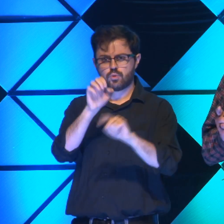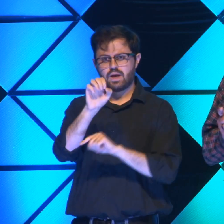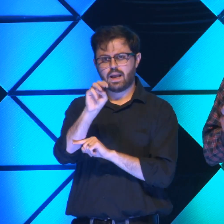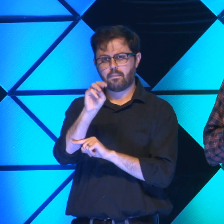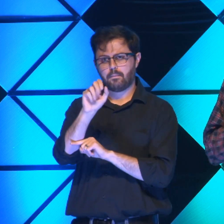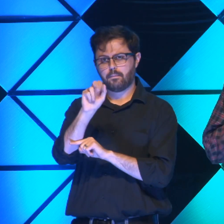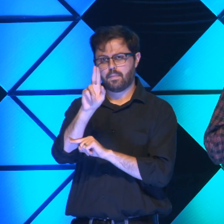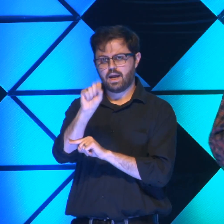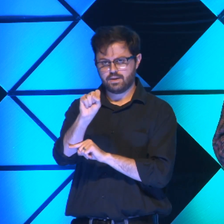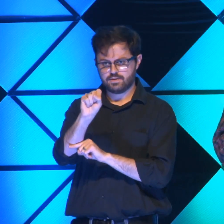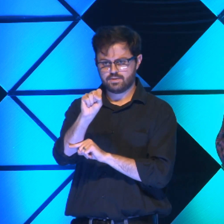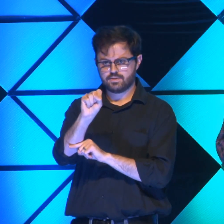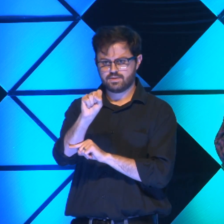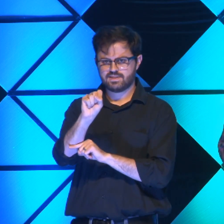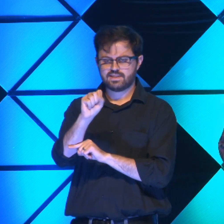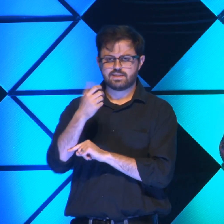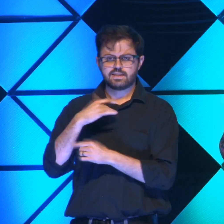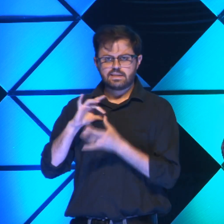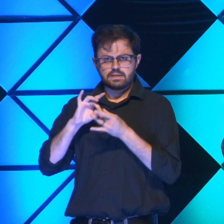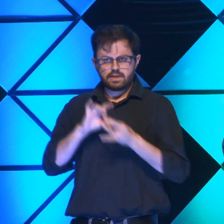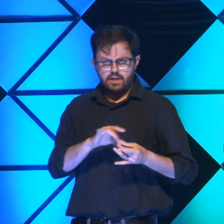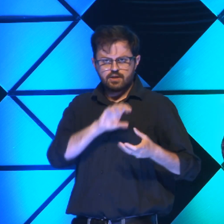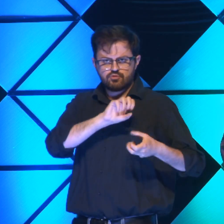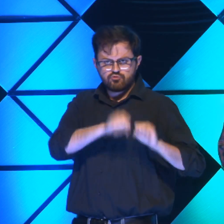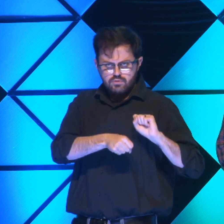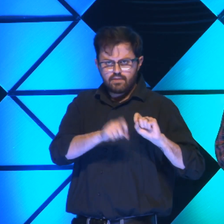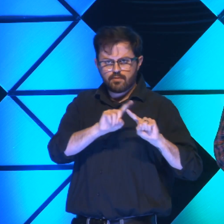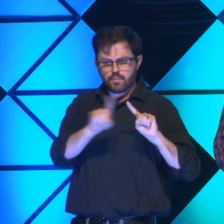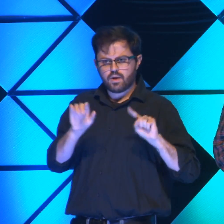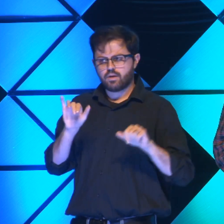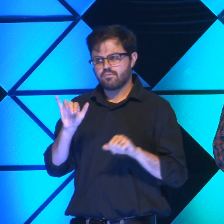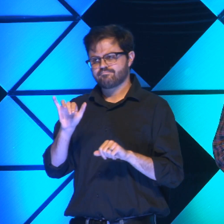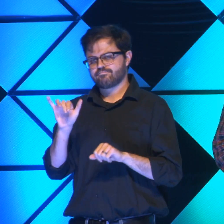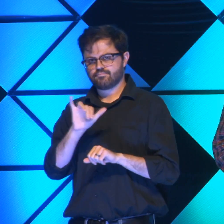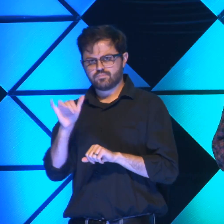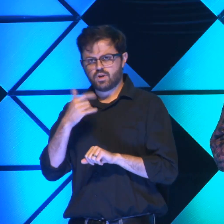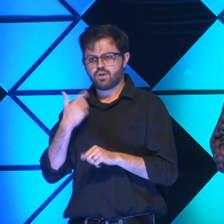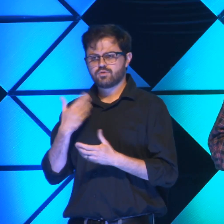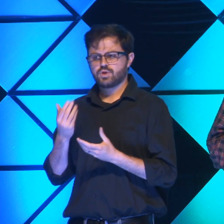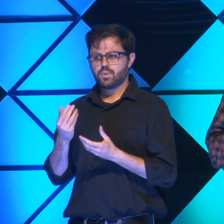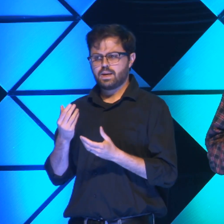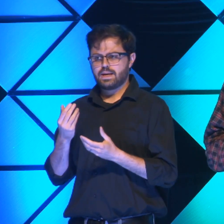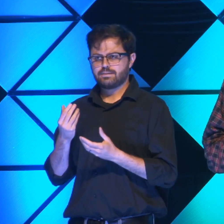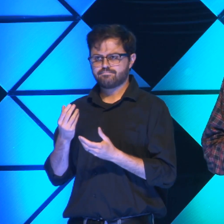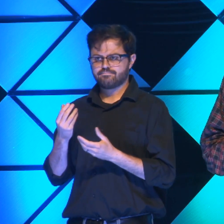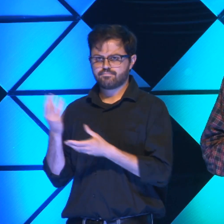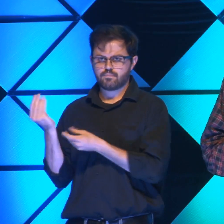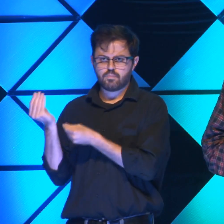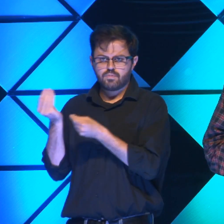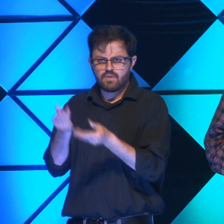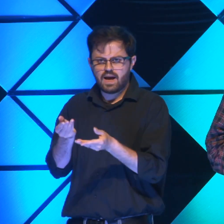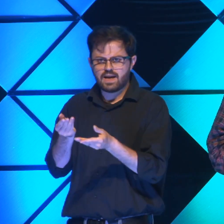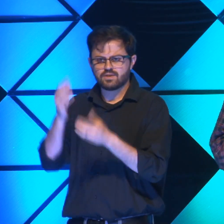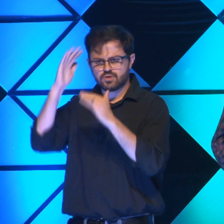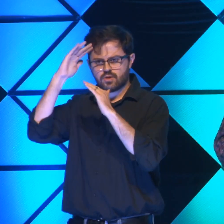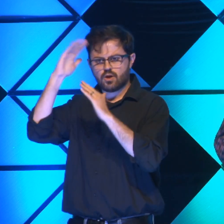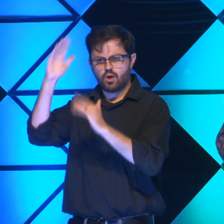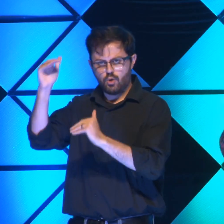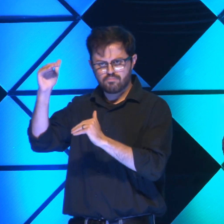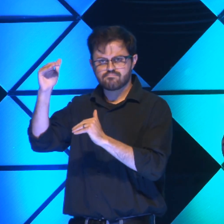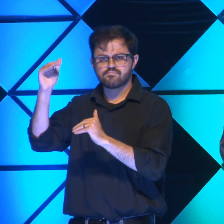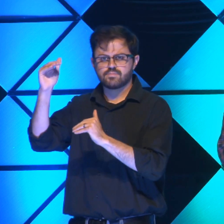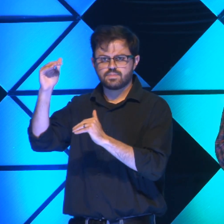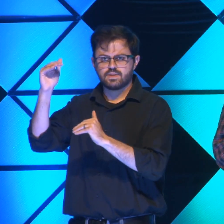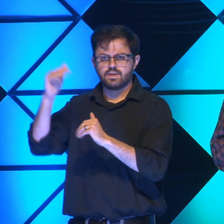grieving, but it ultimately produces a sense of hope. And I hope that we have a sense of hope. The story is